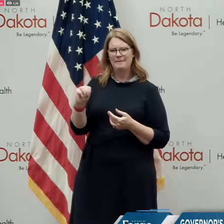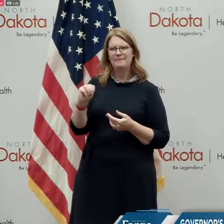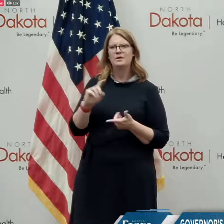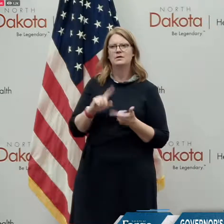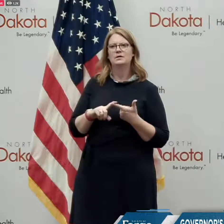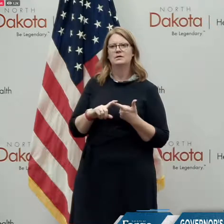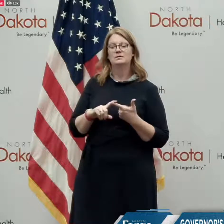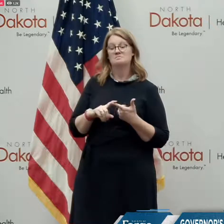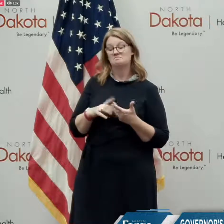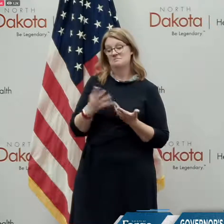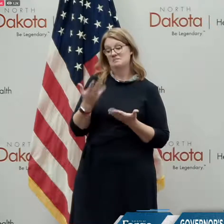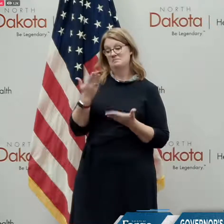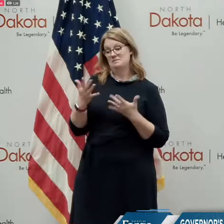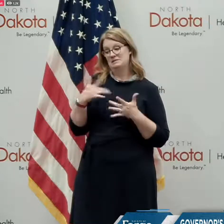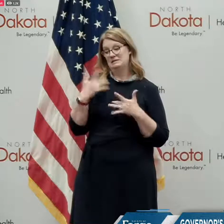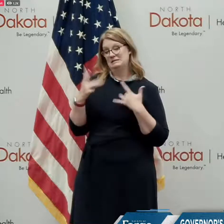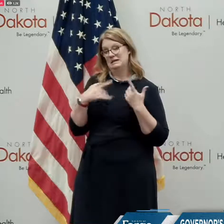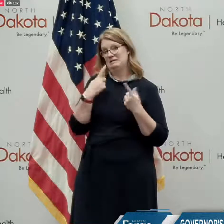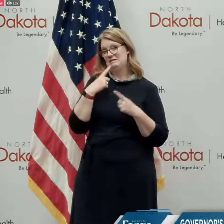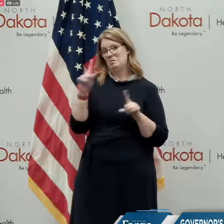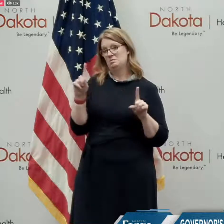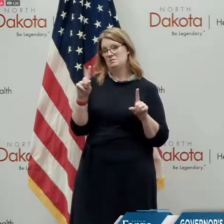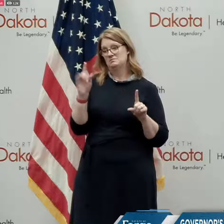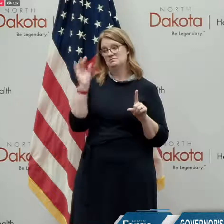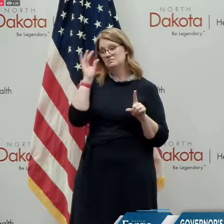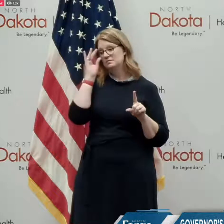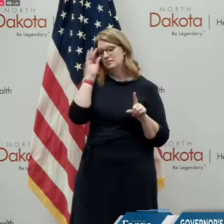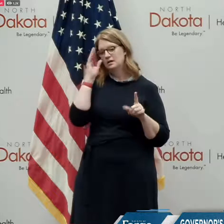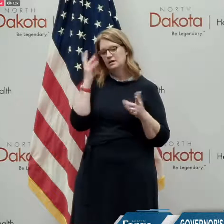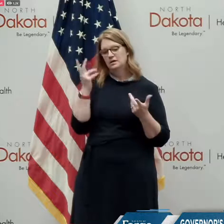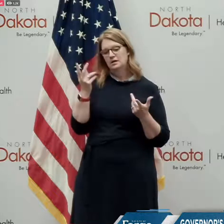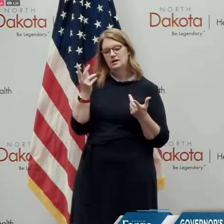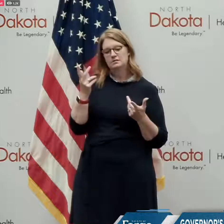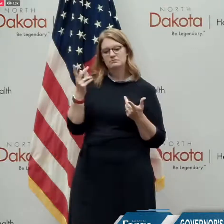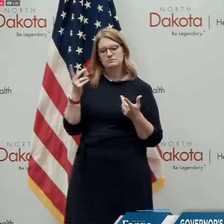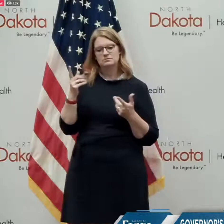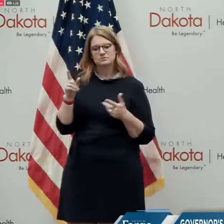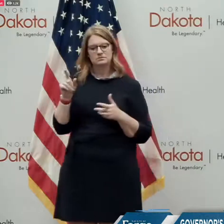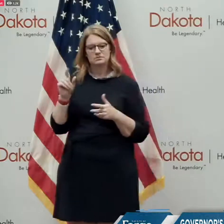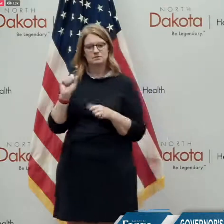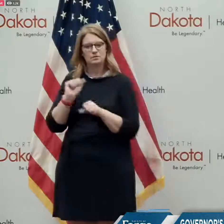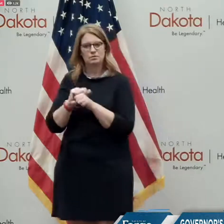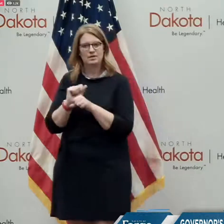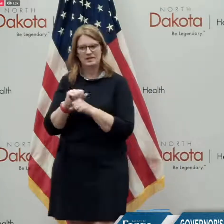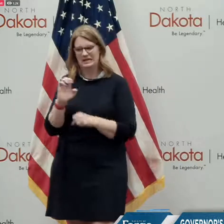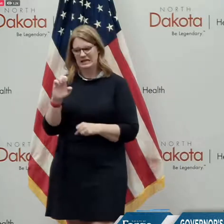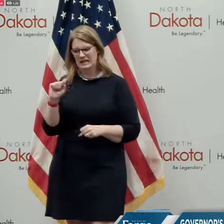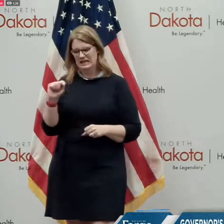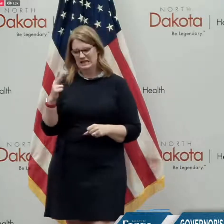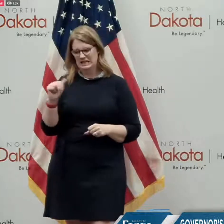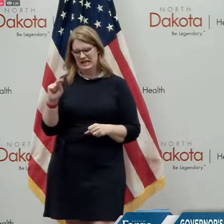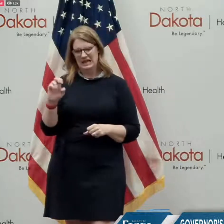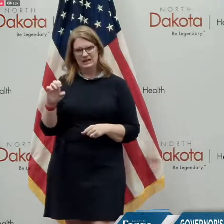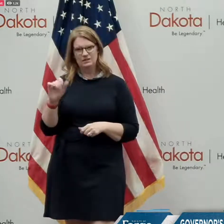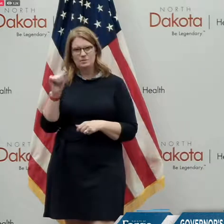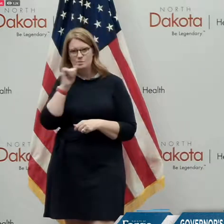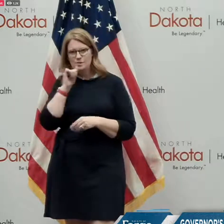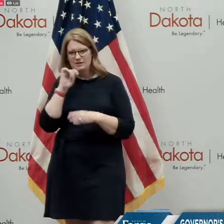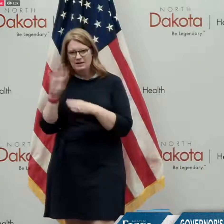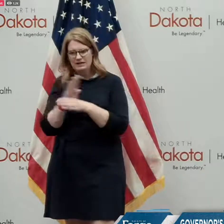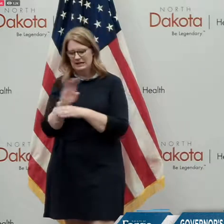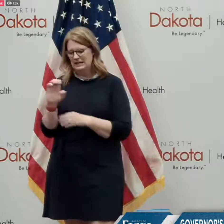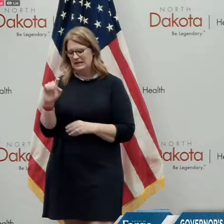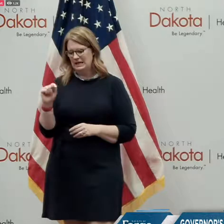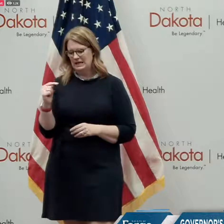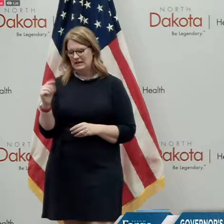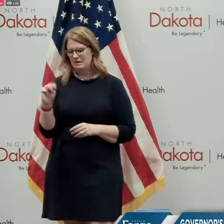exciting announcements coming soon about some of the things that we've been working on with ethane, with the private sector and ethane capture in the